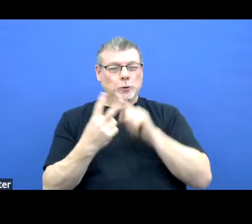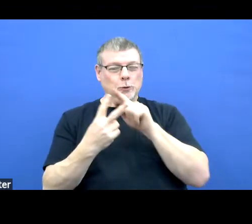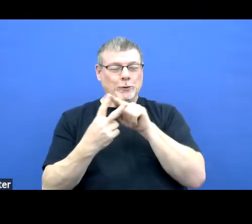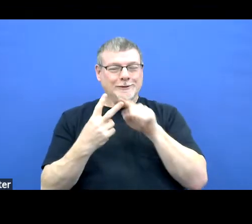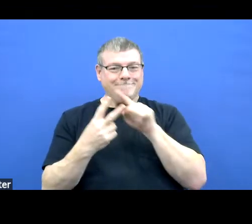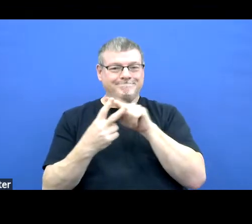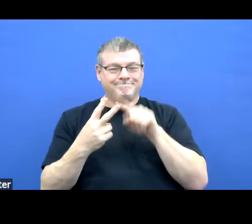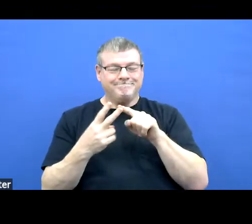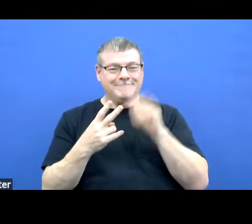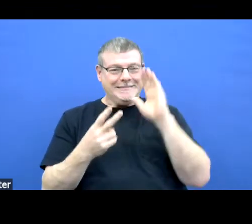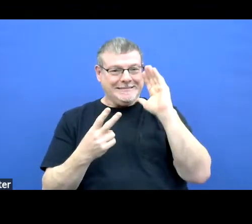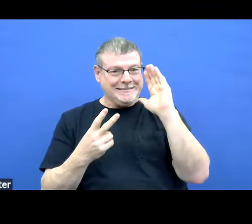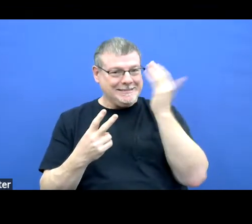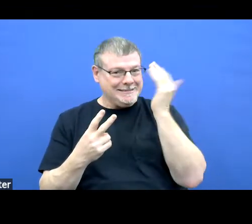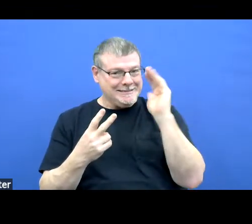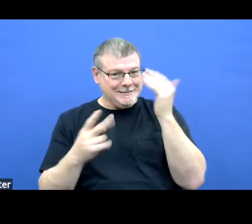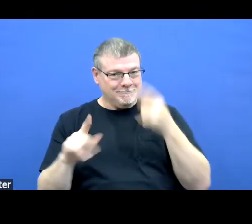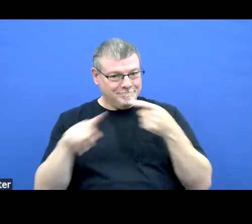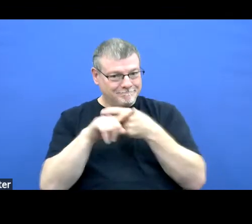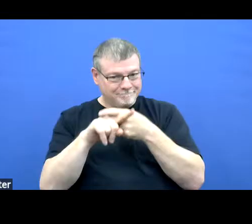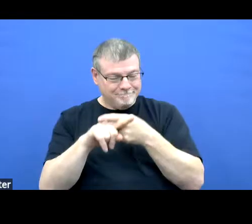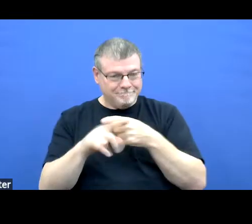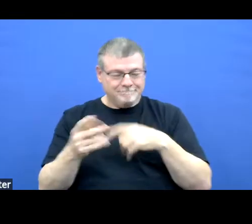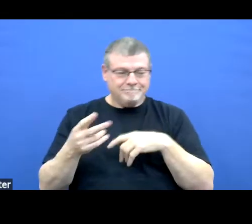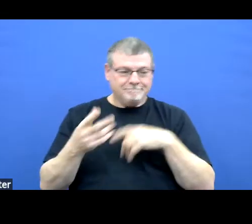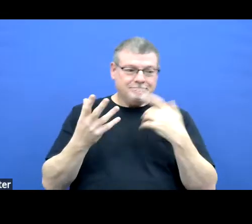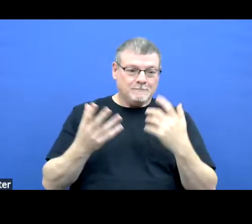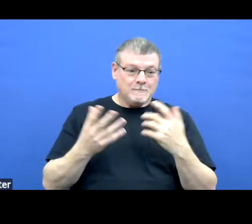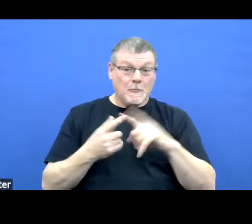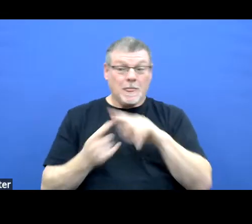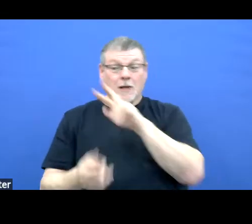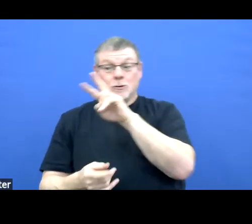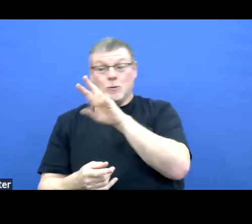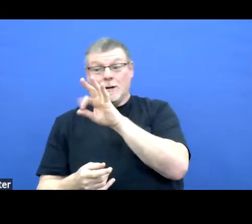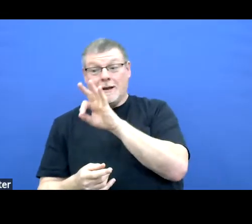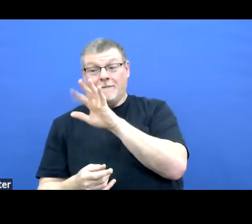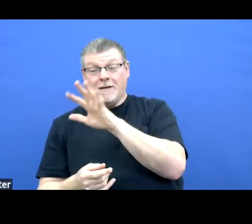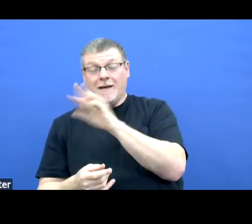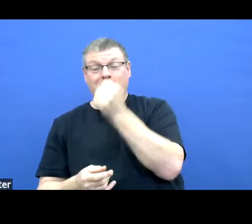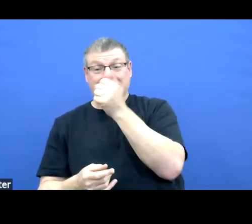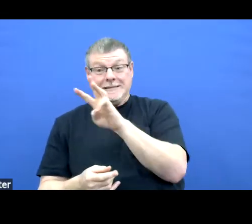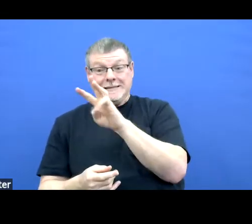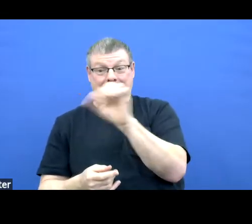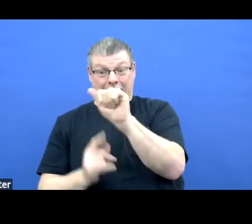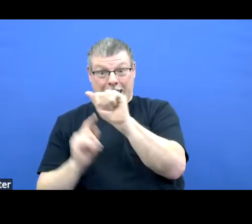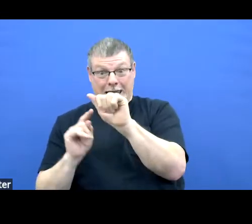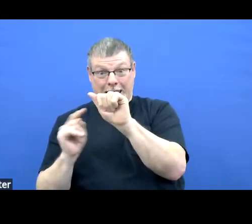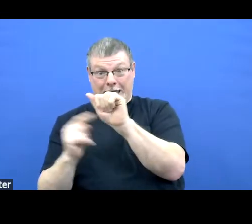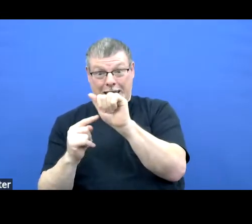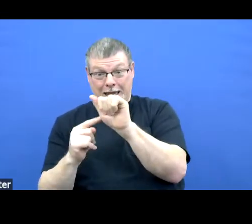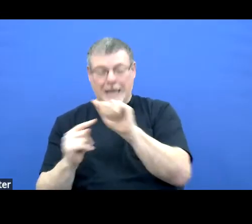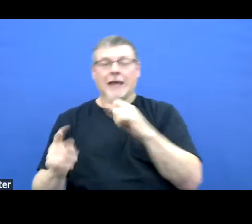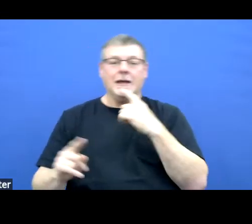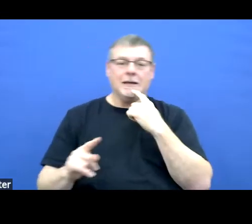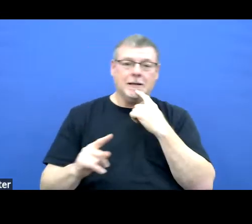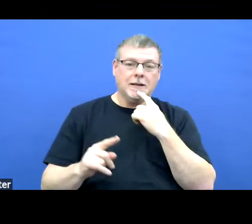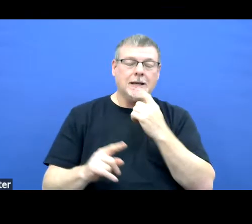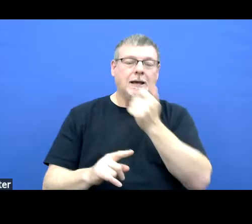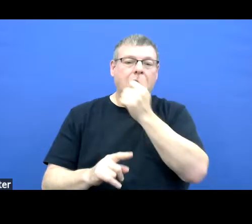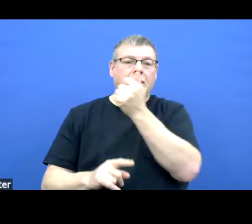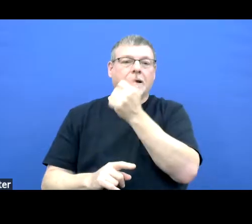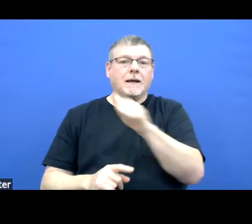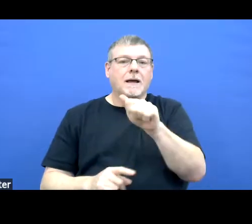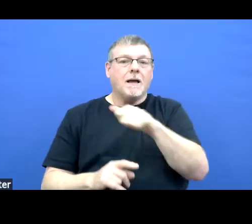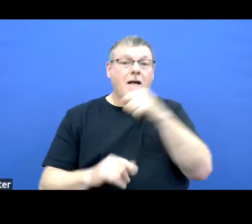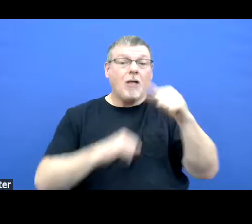contradictory things in the code. So under 295-16A, there's one that says any